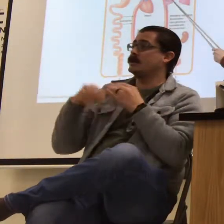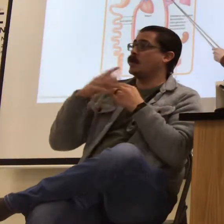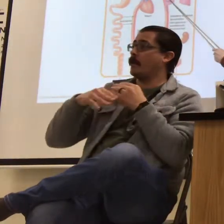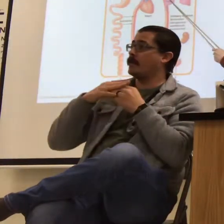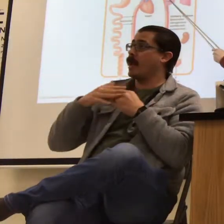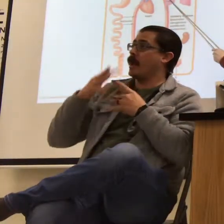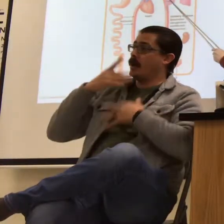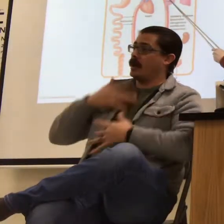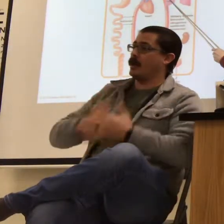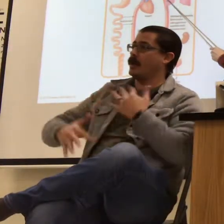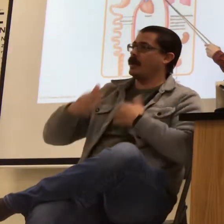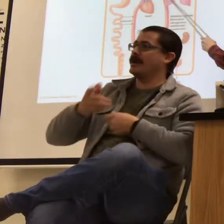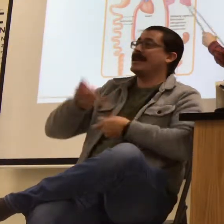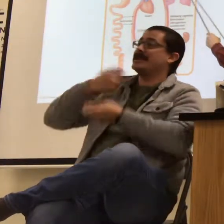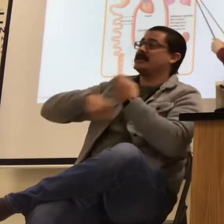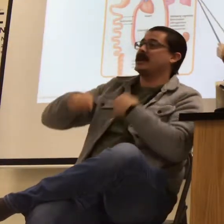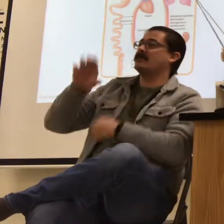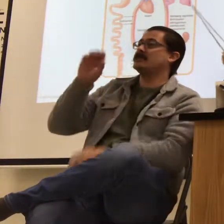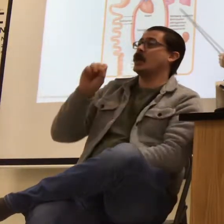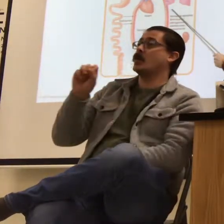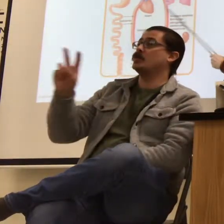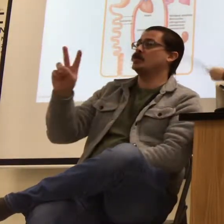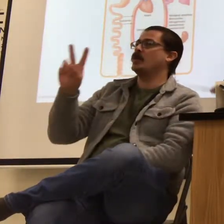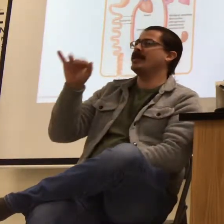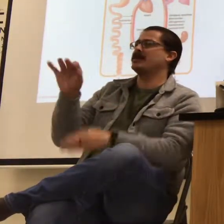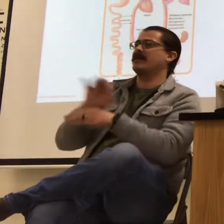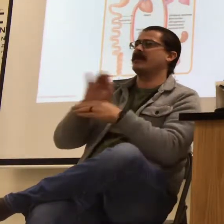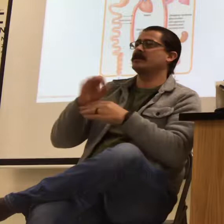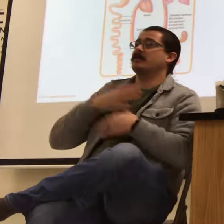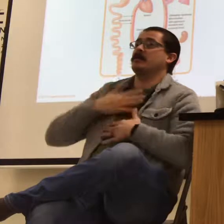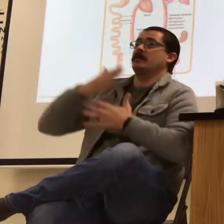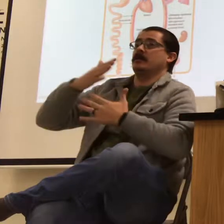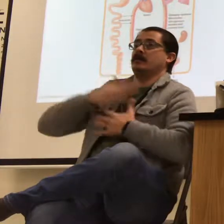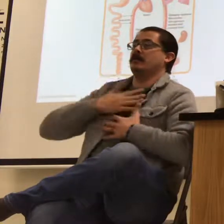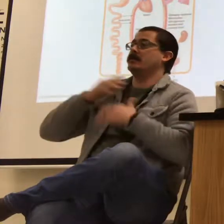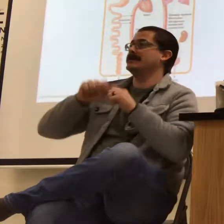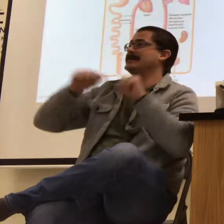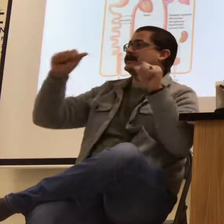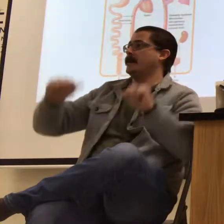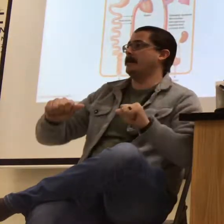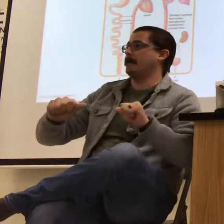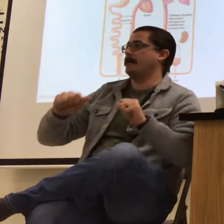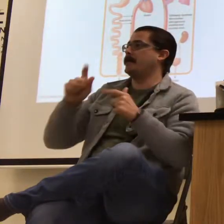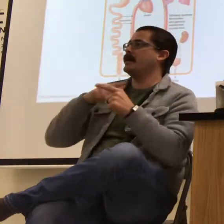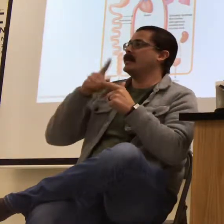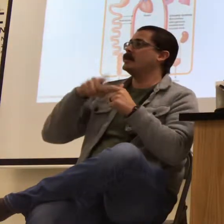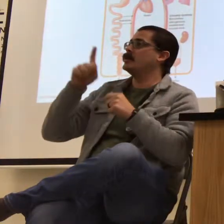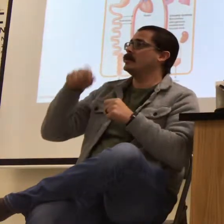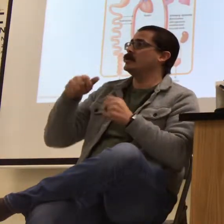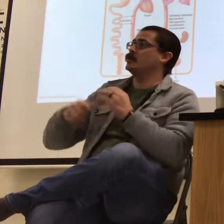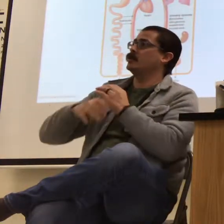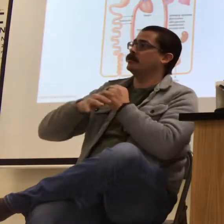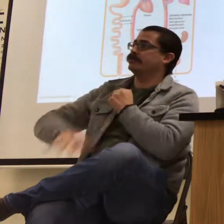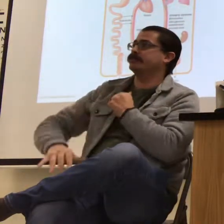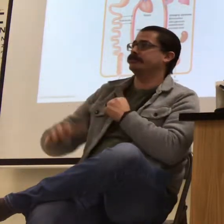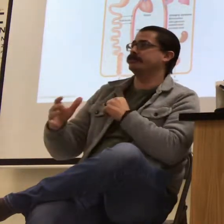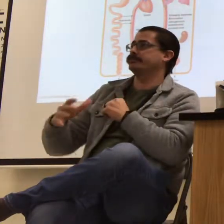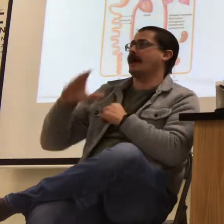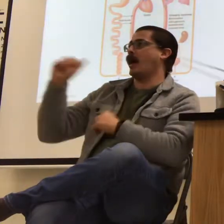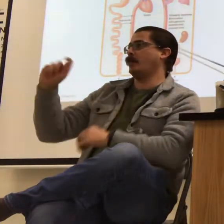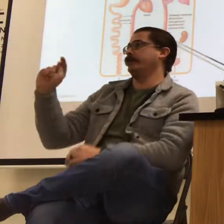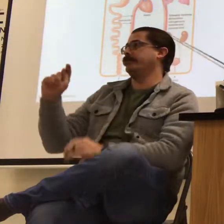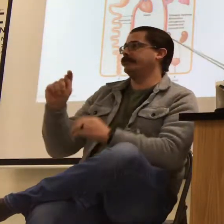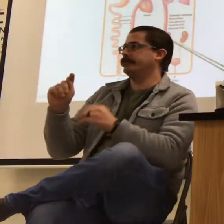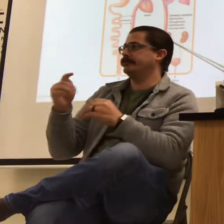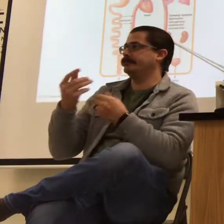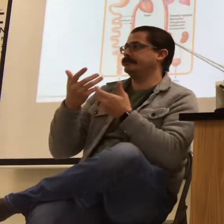in exchange for CO2. That's the function of the respiratory system. And you have to excrete waste